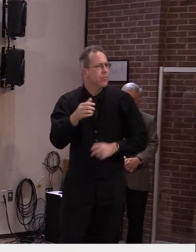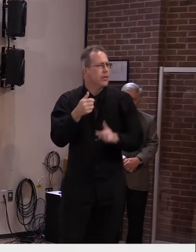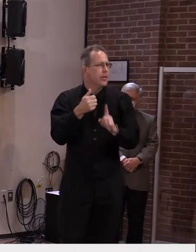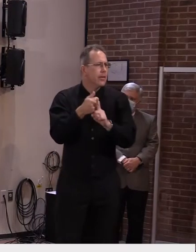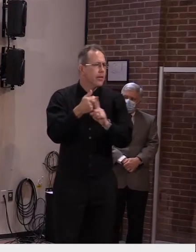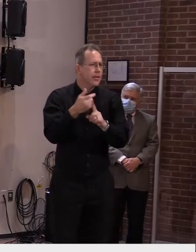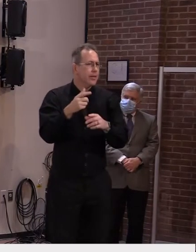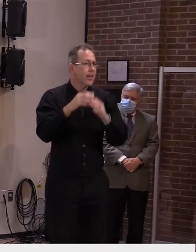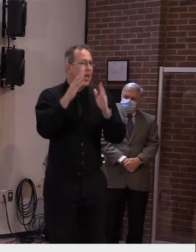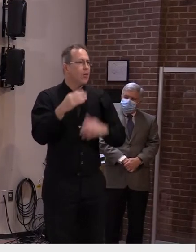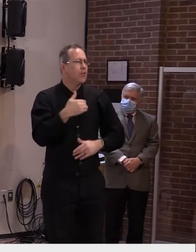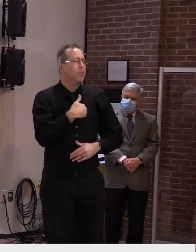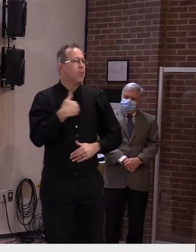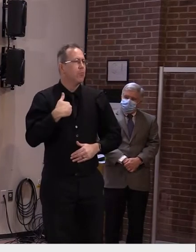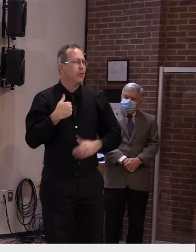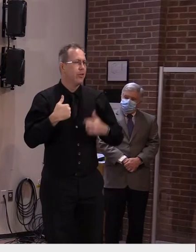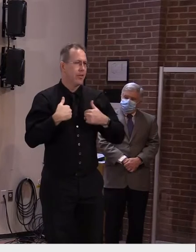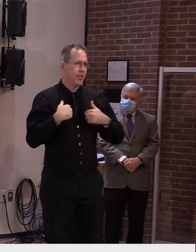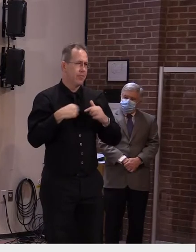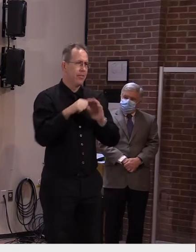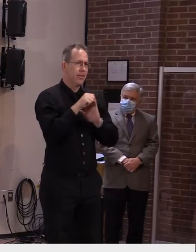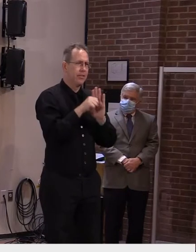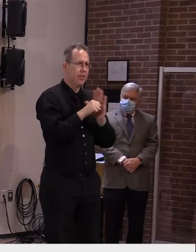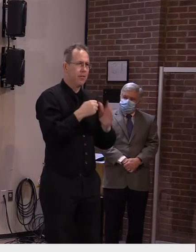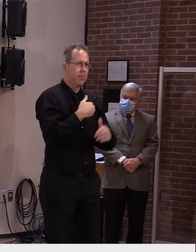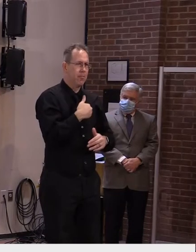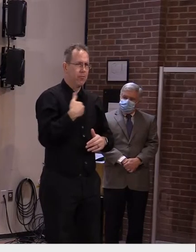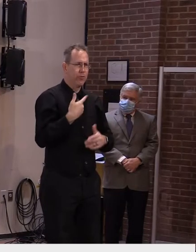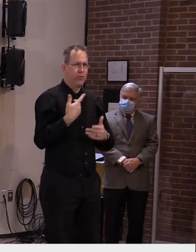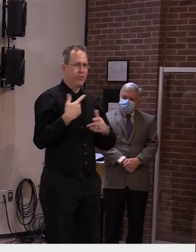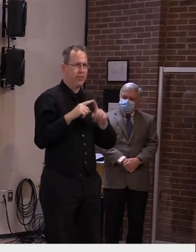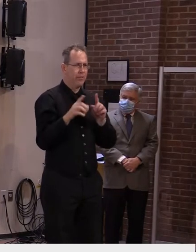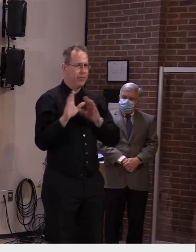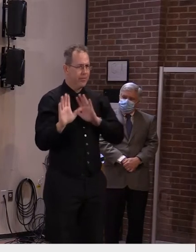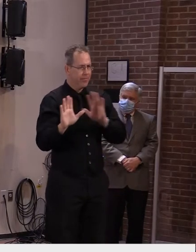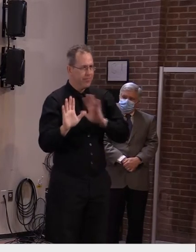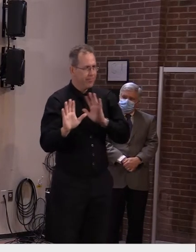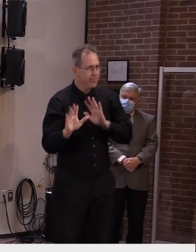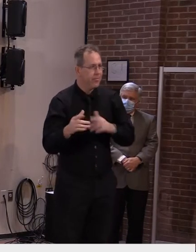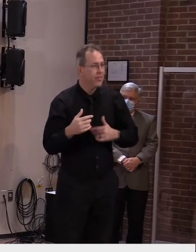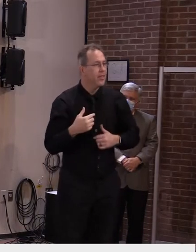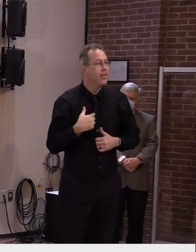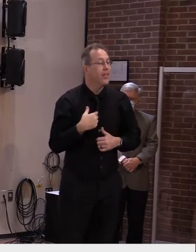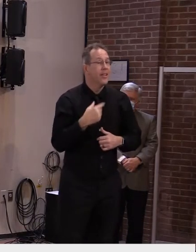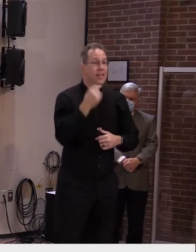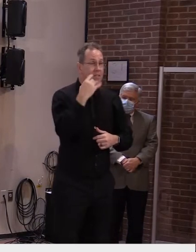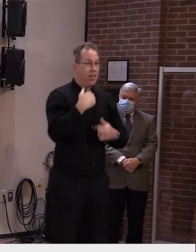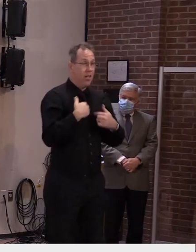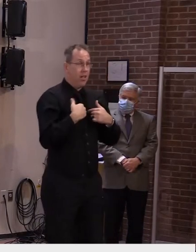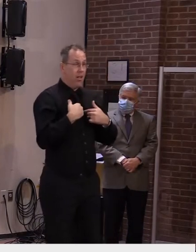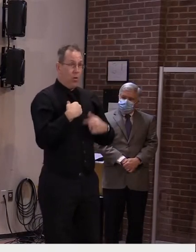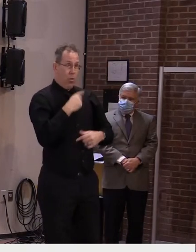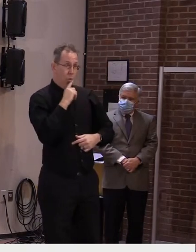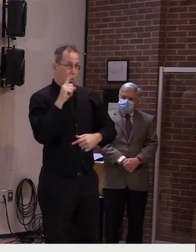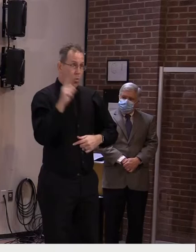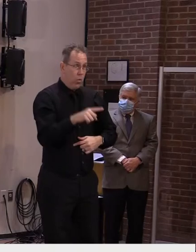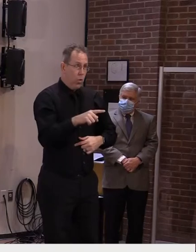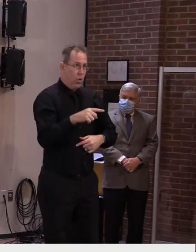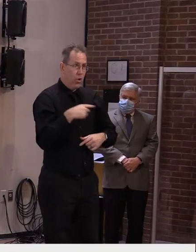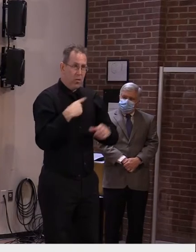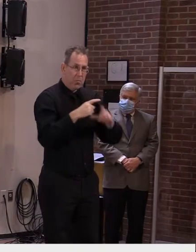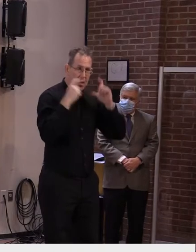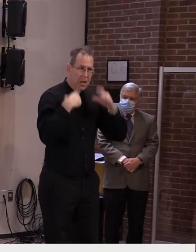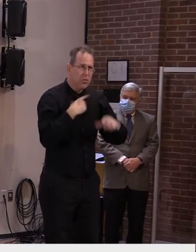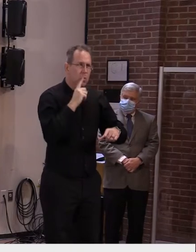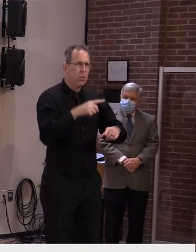mask mandate doesn't make it so. It doesn't make people wear a mask. The people who want to wear masks are